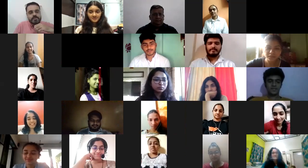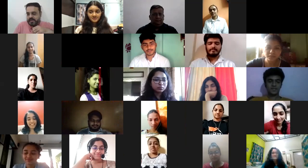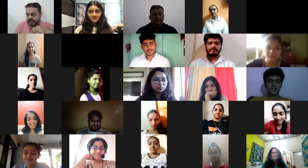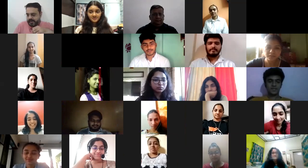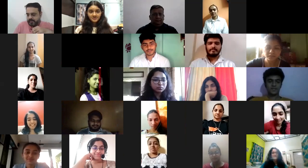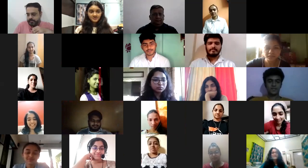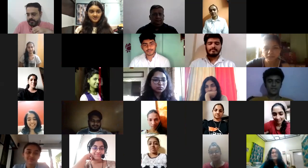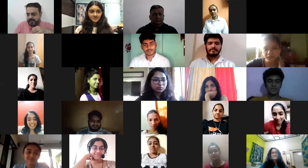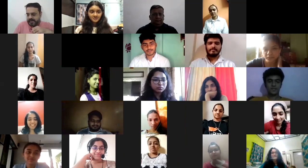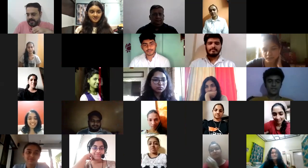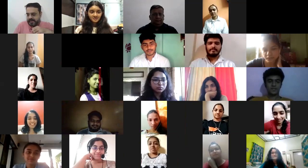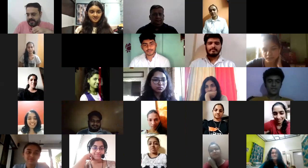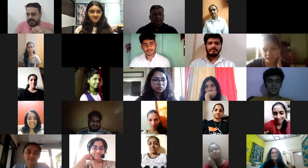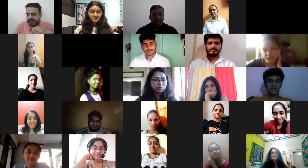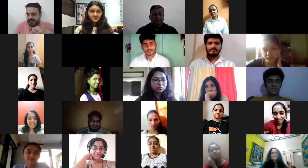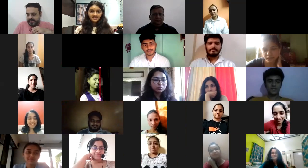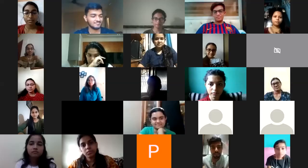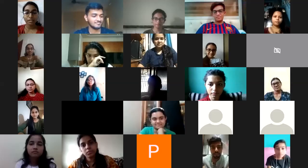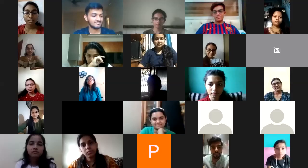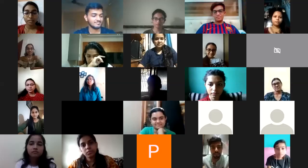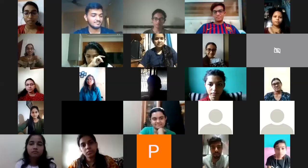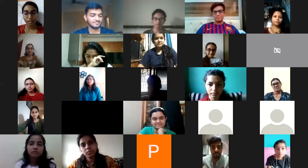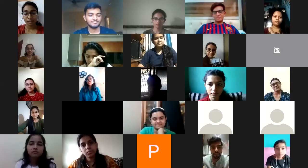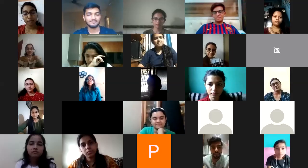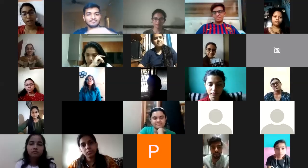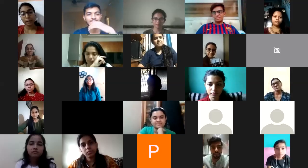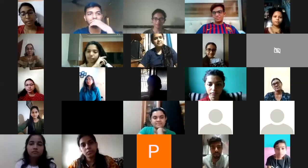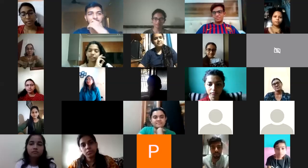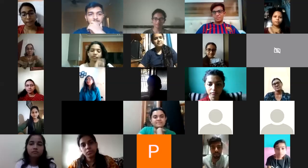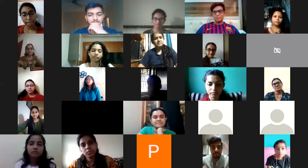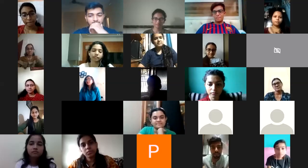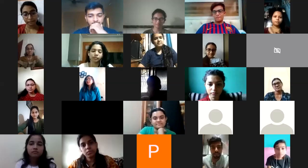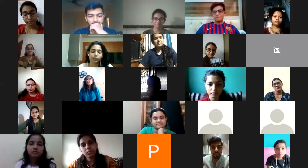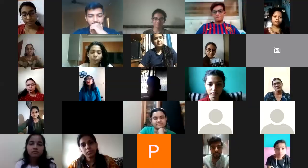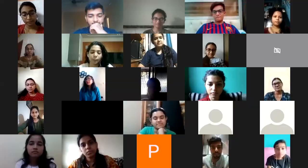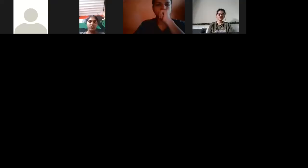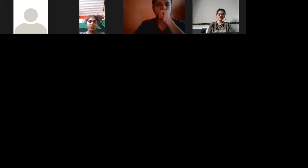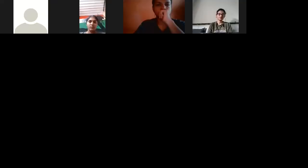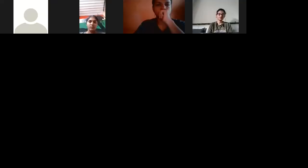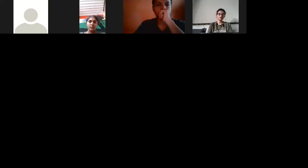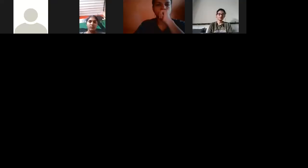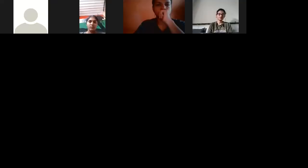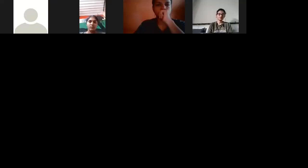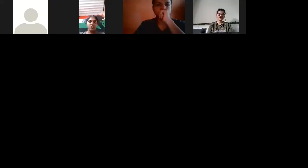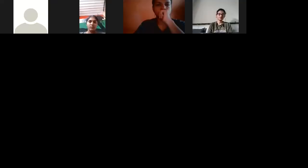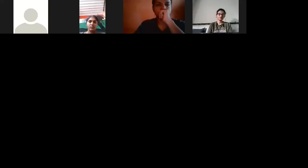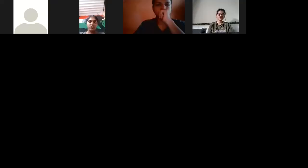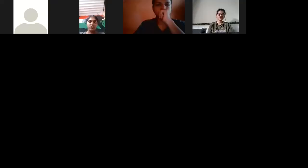learn in my computer classes, you know. You know, when you do the virus scan, the screen would say your